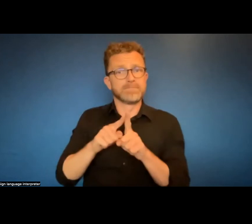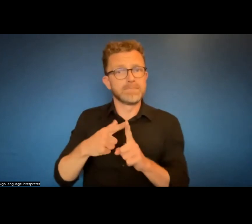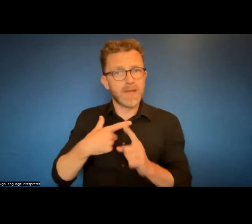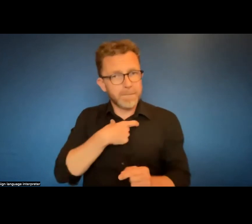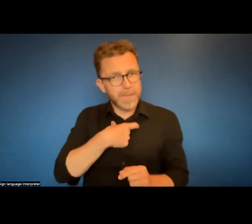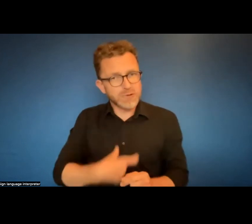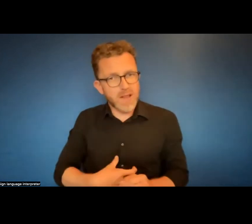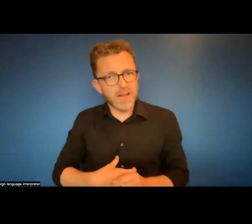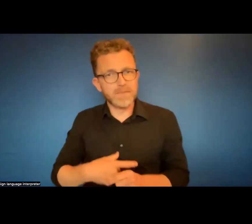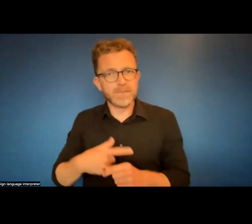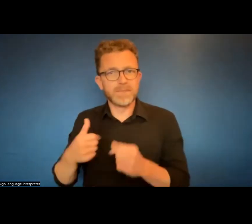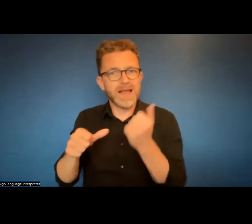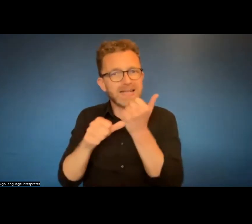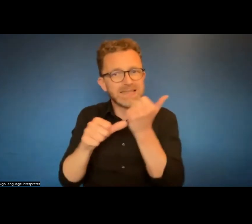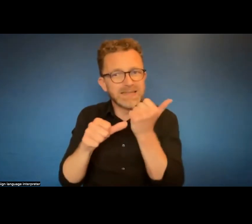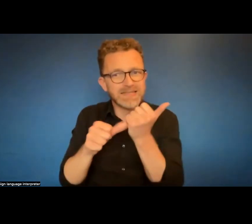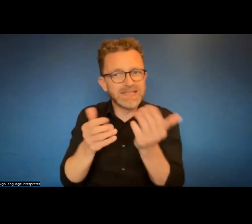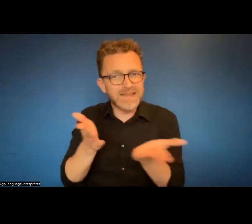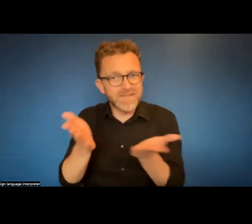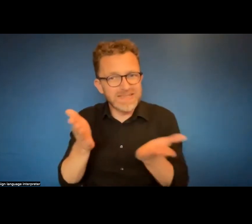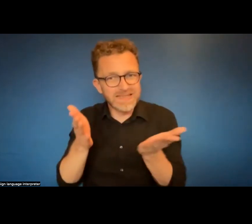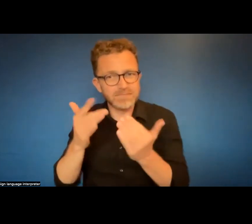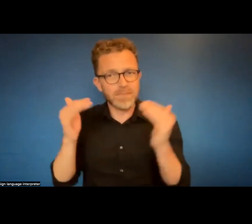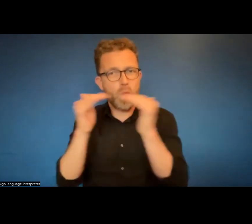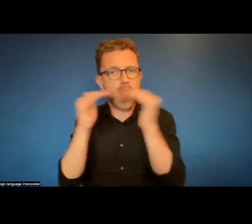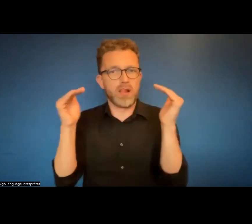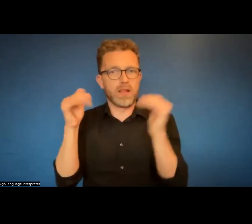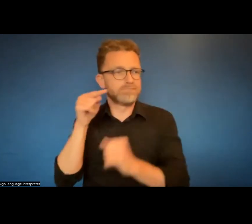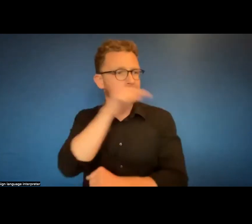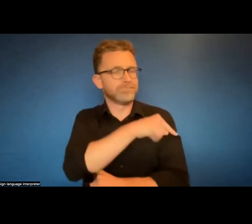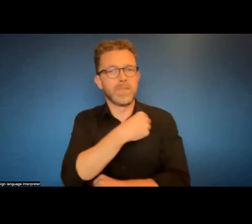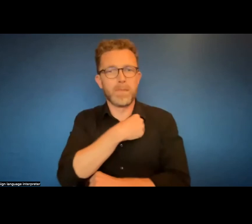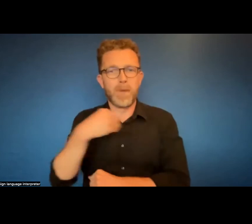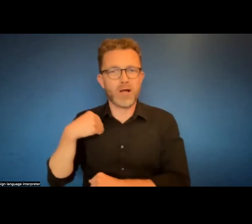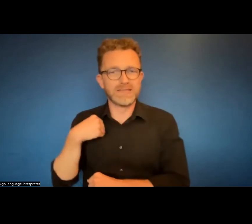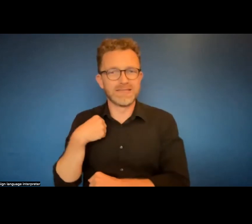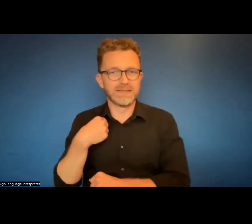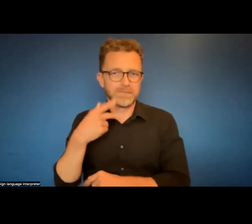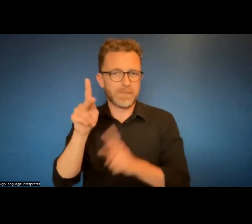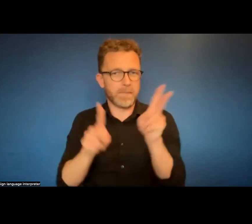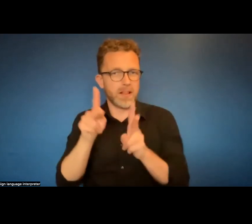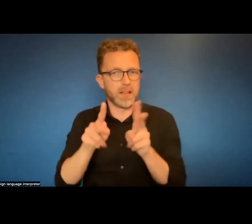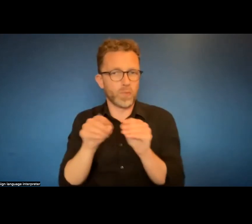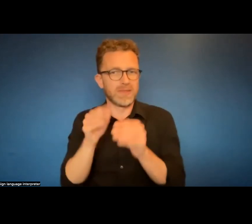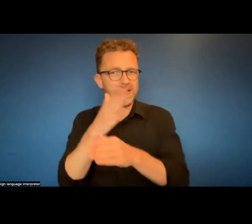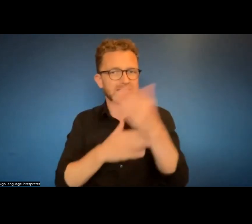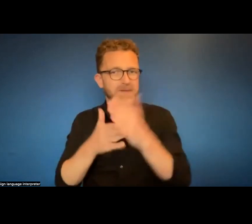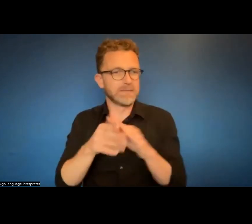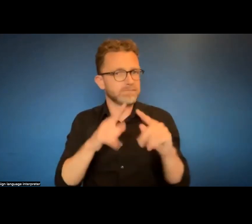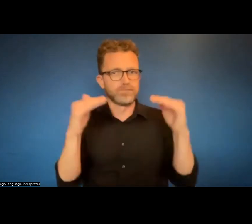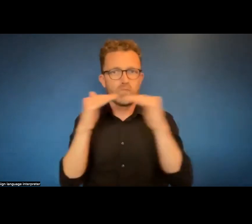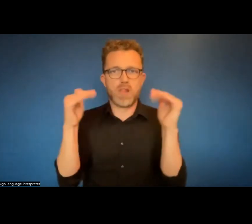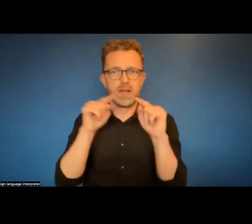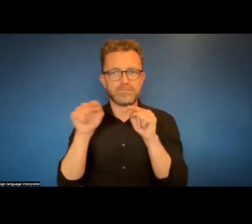even if, as I already said before, even the Polish system of